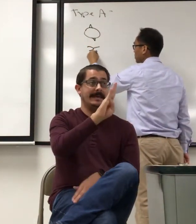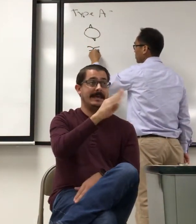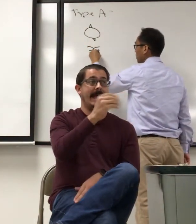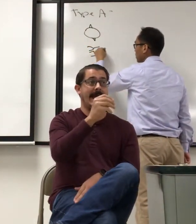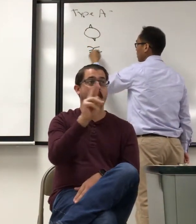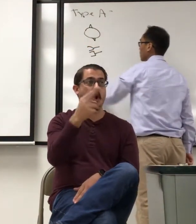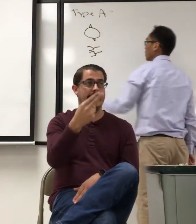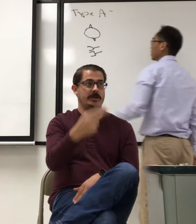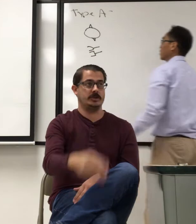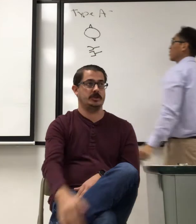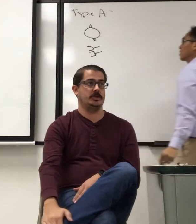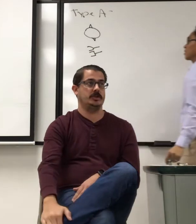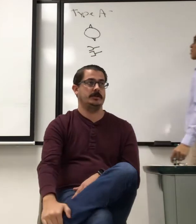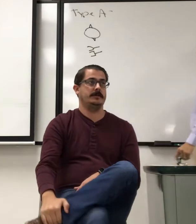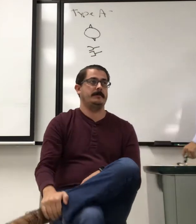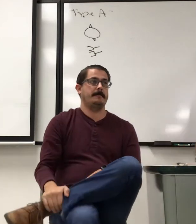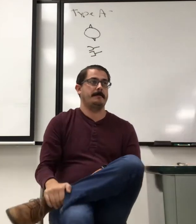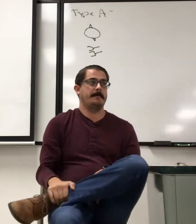RH.